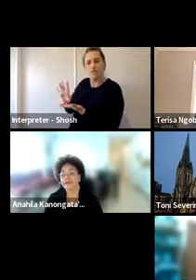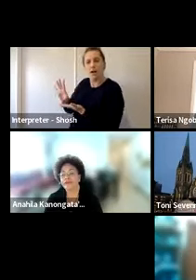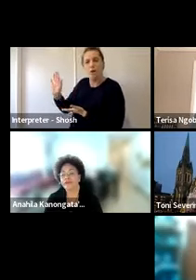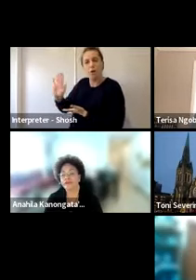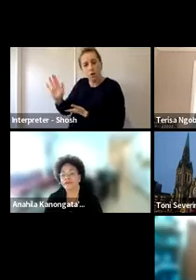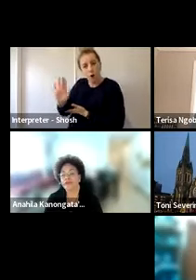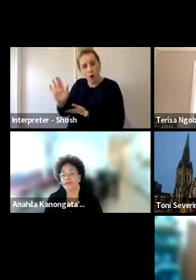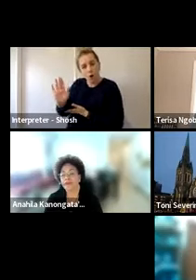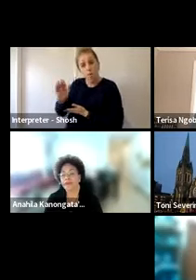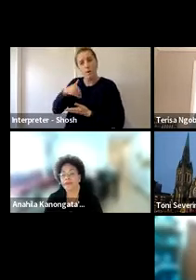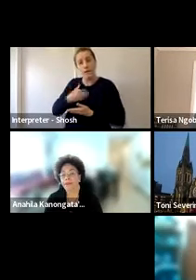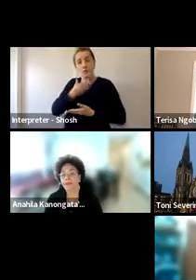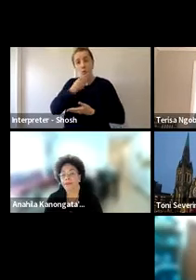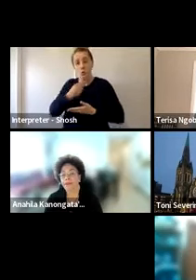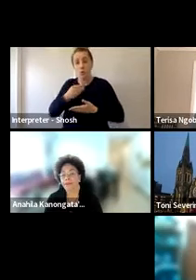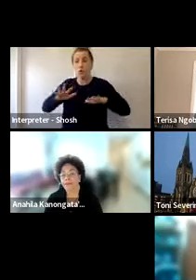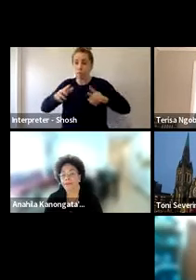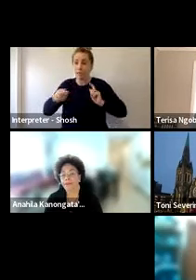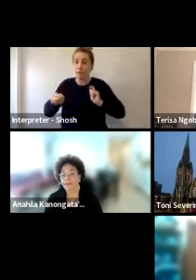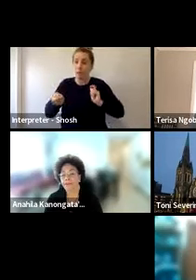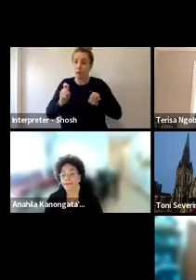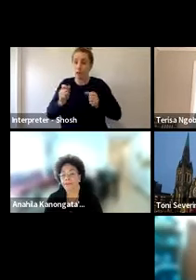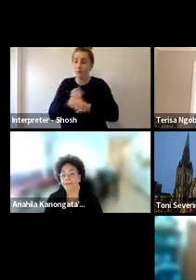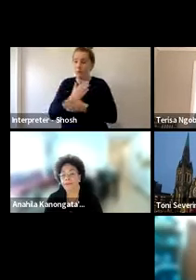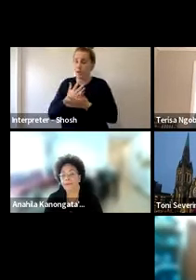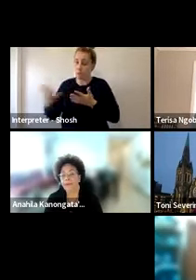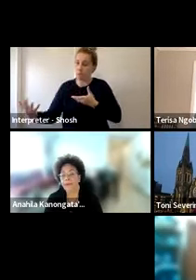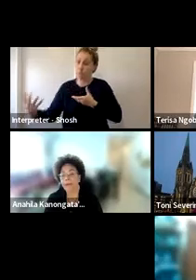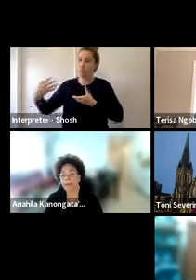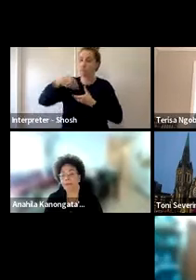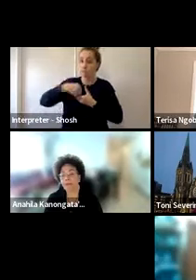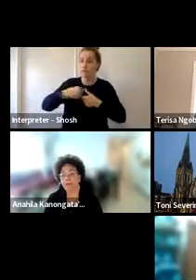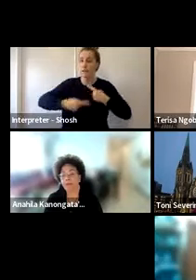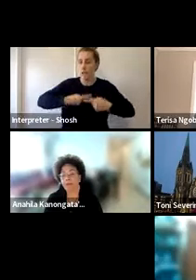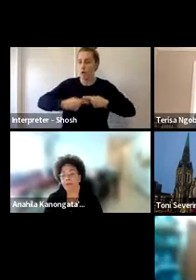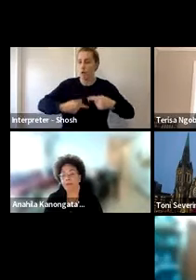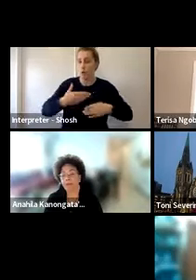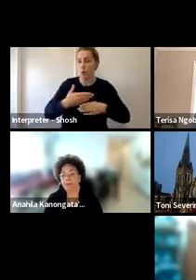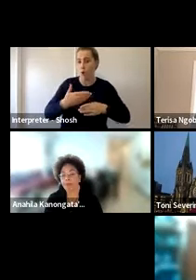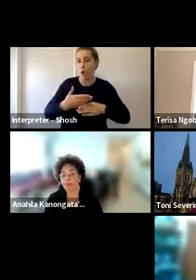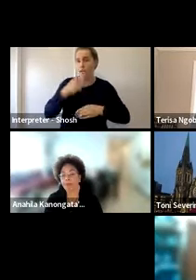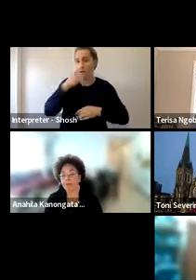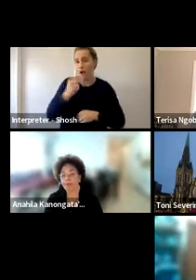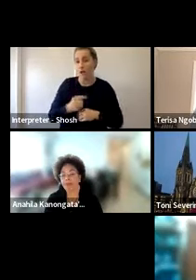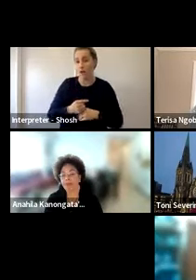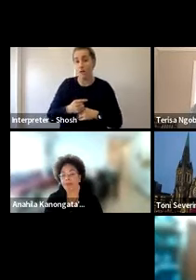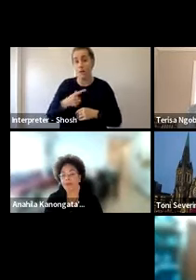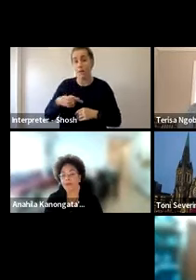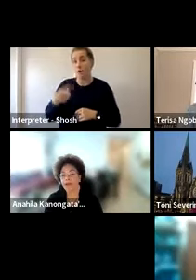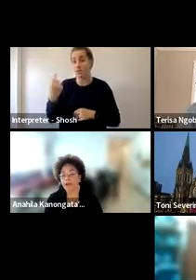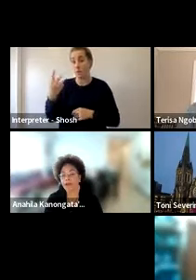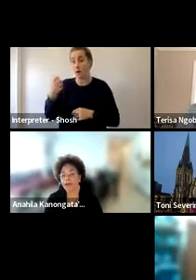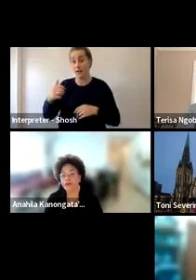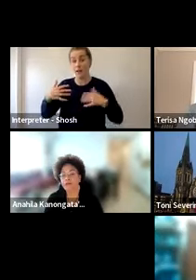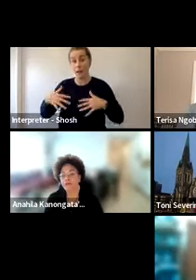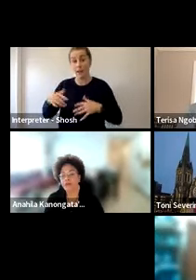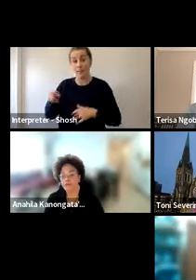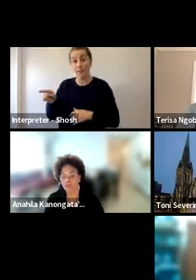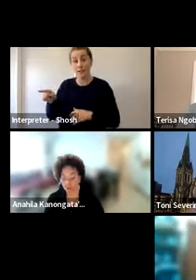Let's actually use the reasonable adjustments to actually keep people in employment. Because for a person with epilepsy,